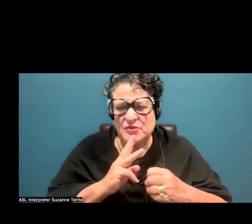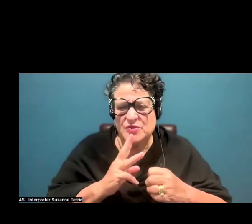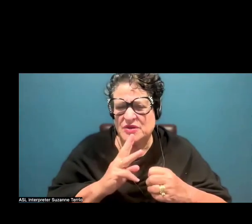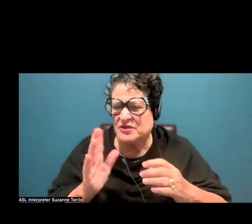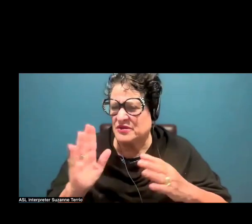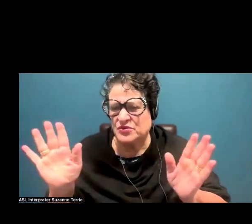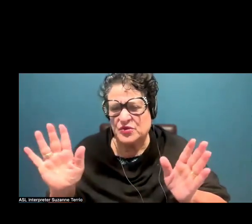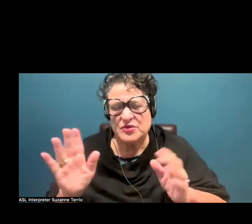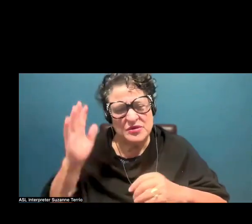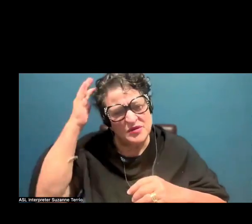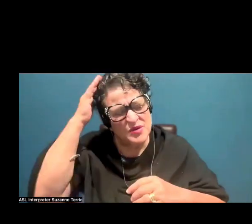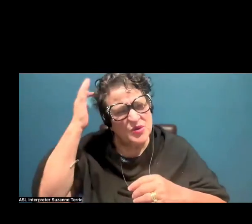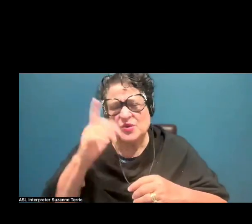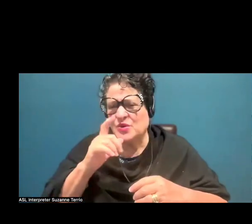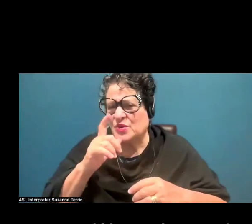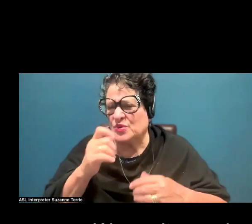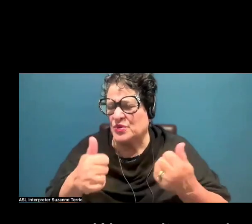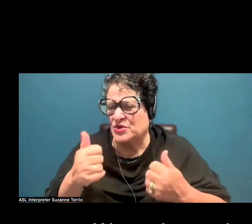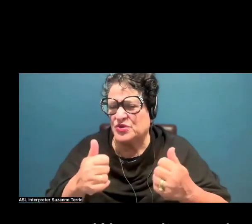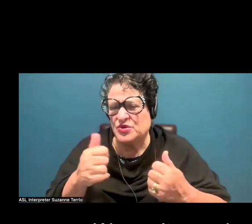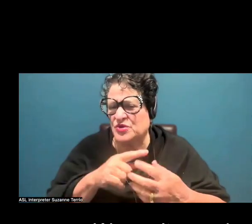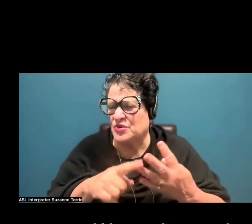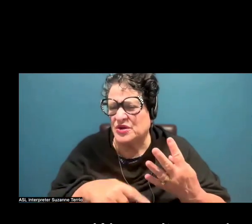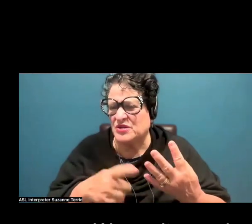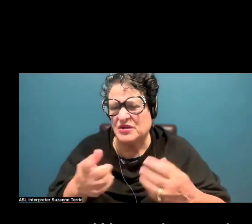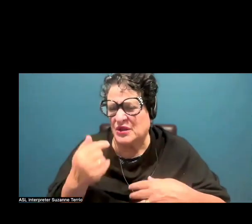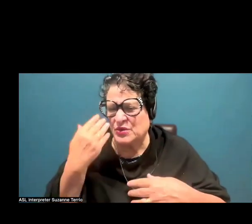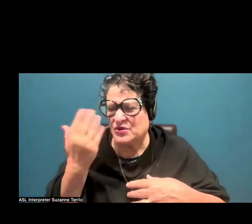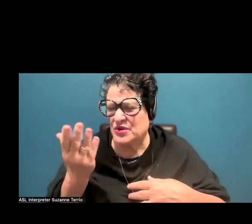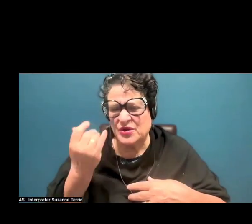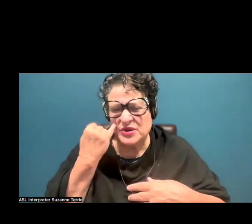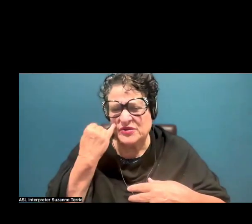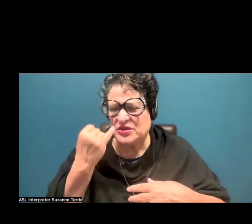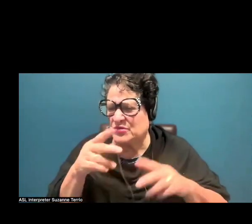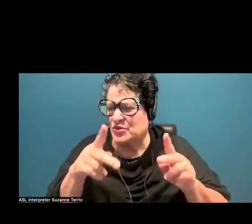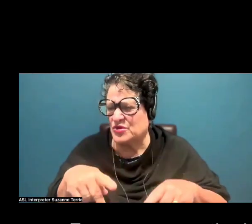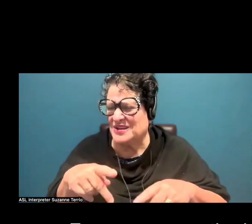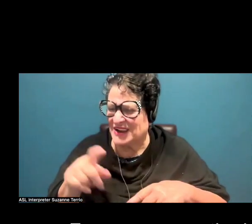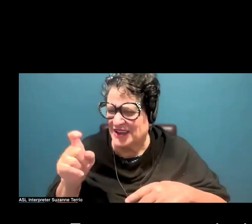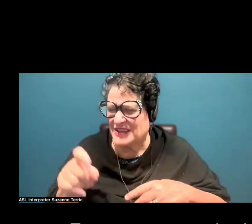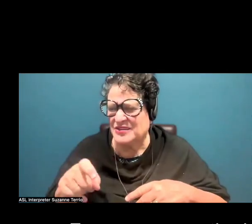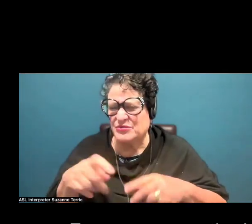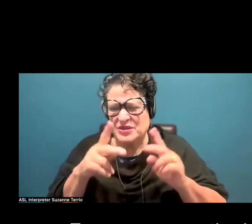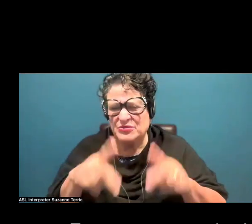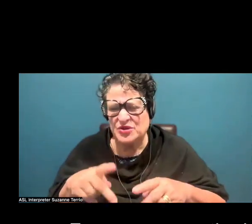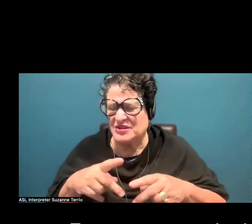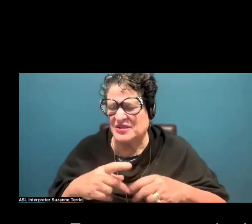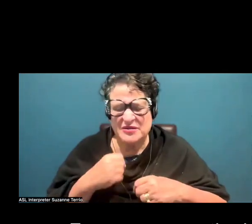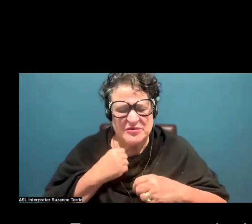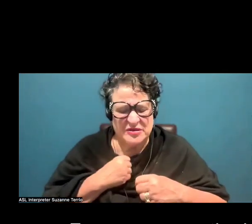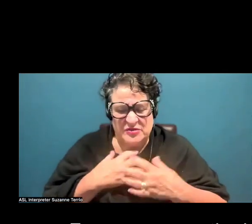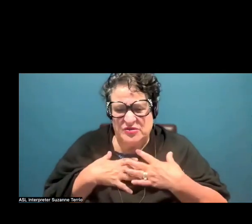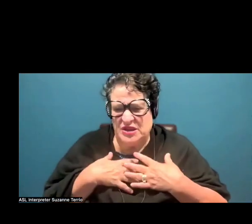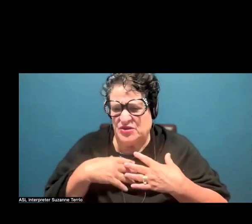all. Who is it? Which one? We can't even be sure it's a person, honey. It has to be. Fear creeps up the back of my neck, cold